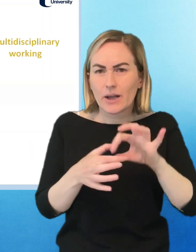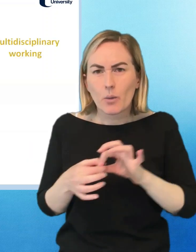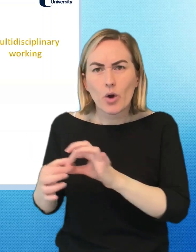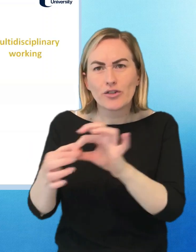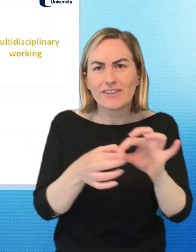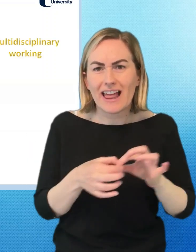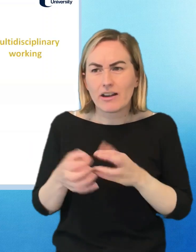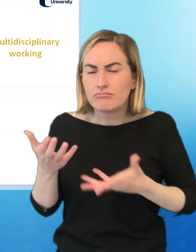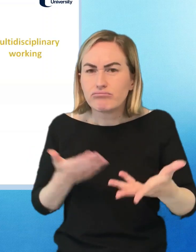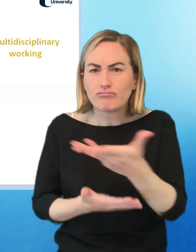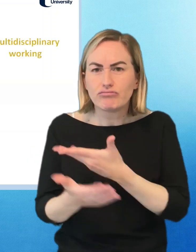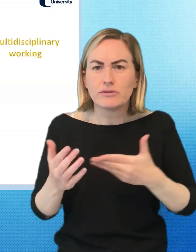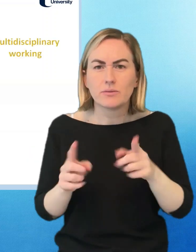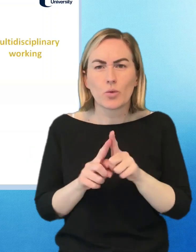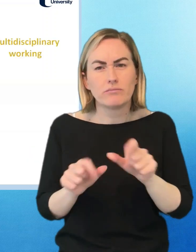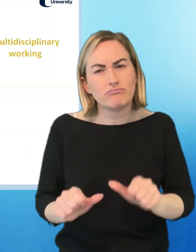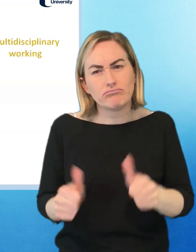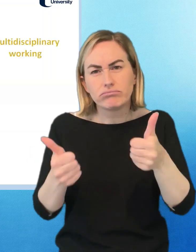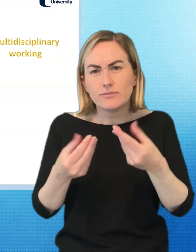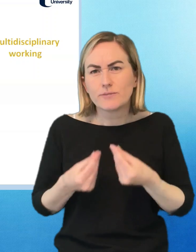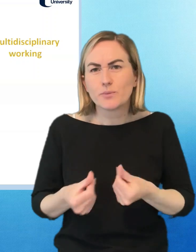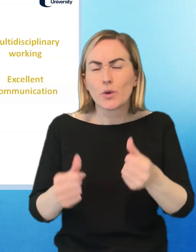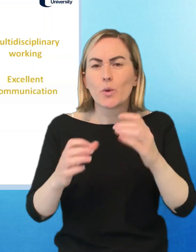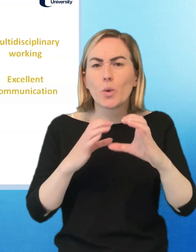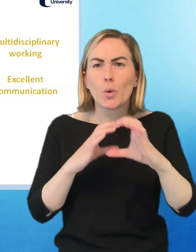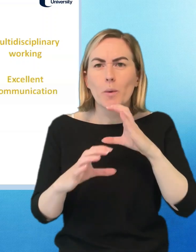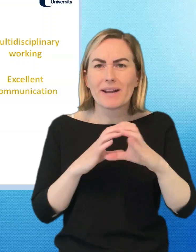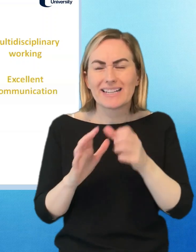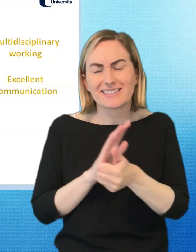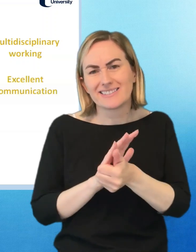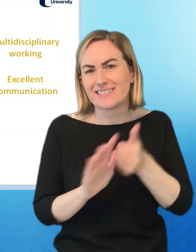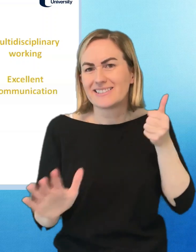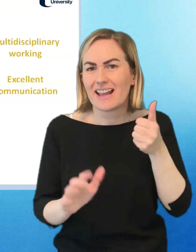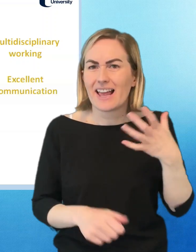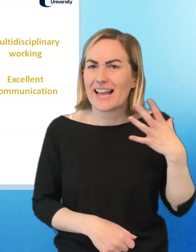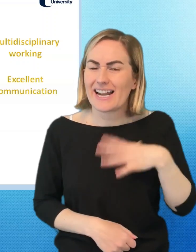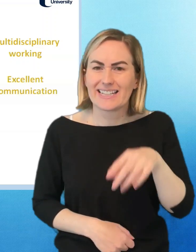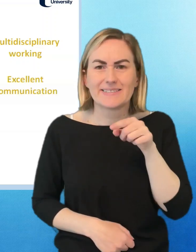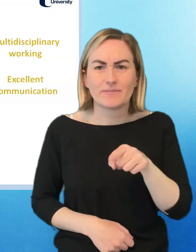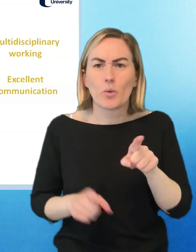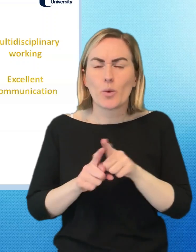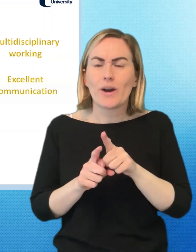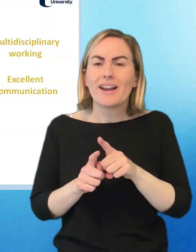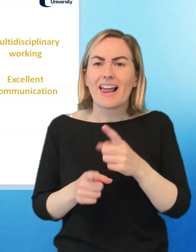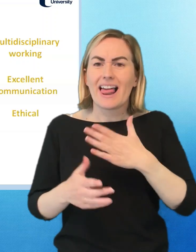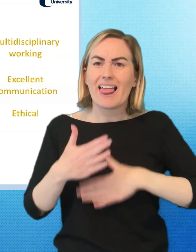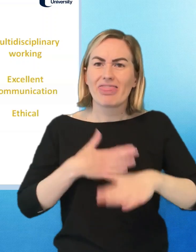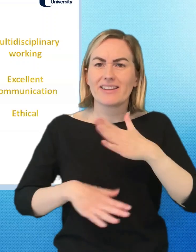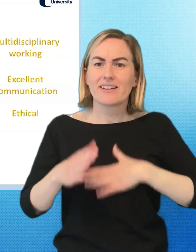Engineers of the future also need to be able to work in multidisciplinary teams. They need to have excellent communication